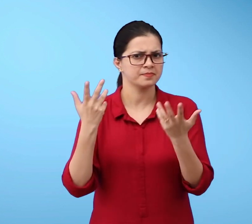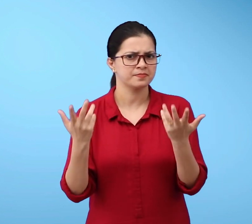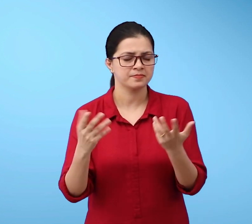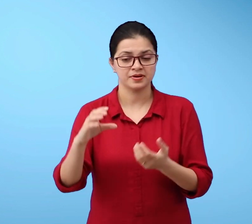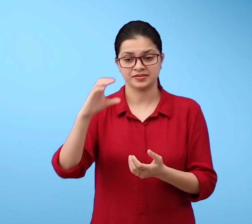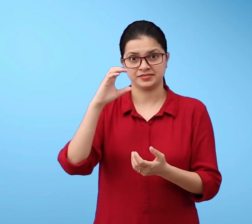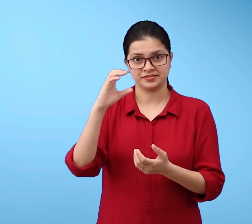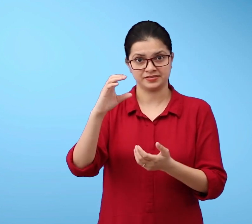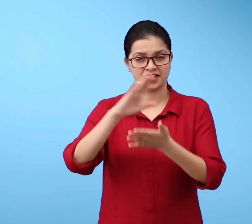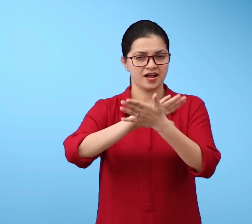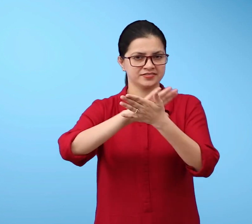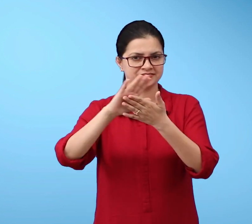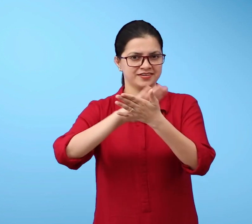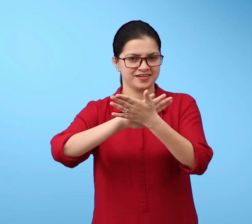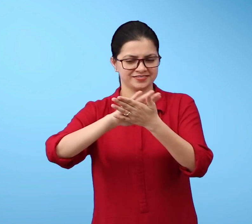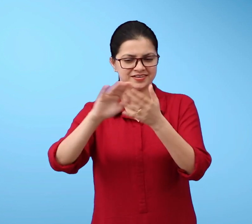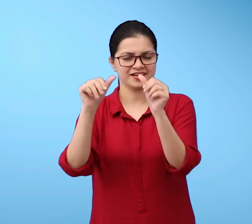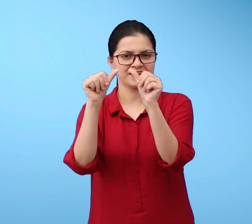the Chandogya Upanishad.